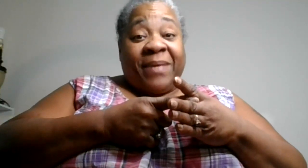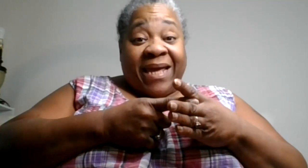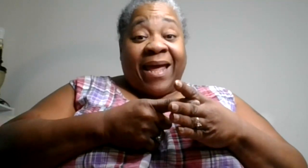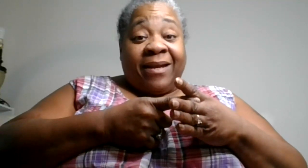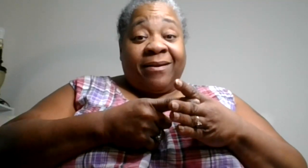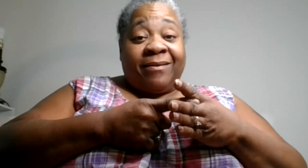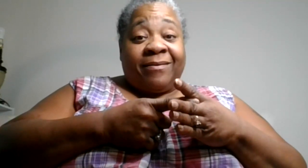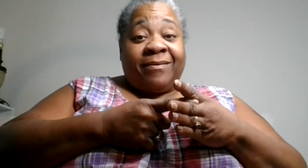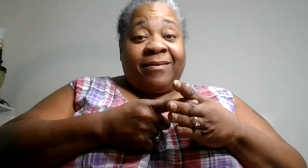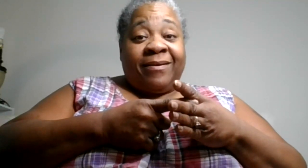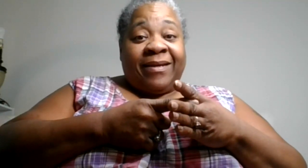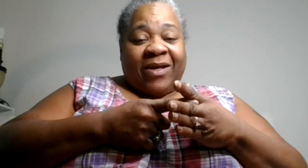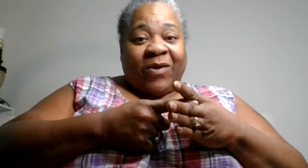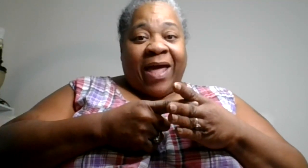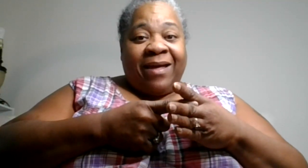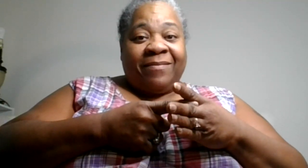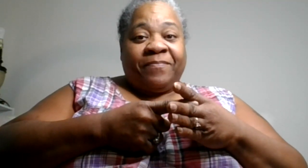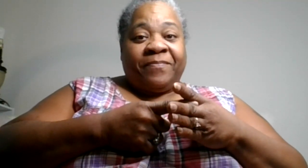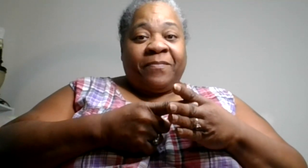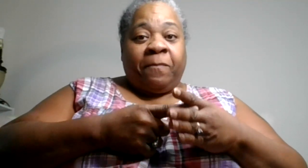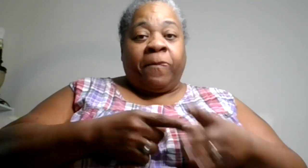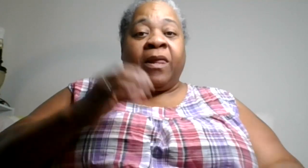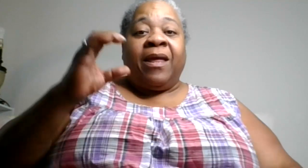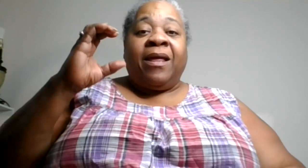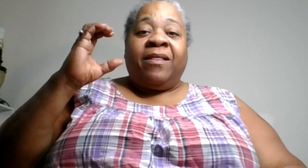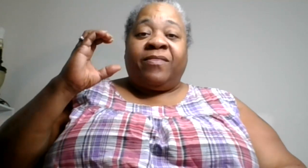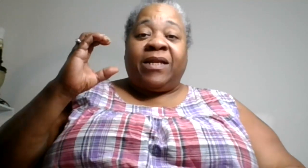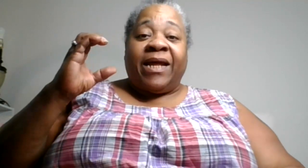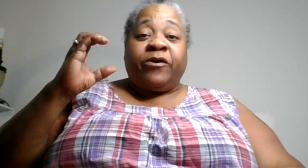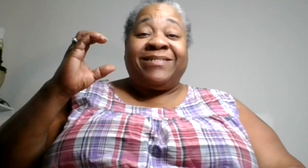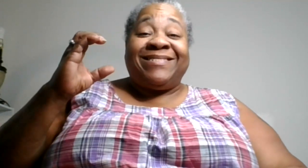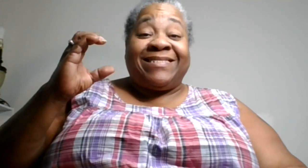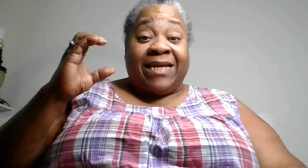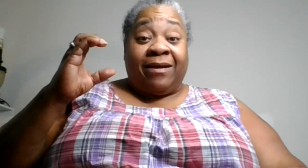Begin. Okay? The letter C.